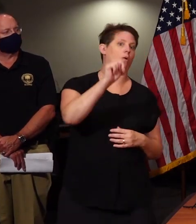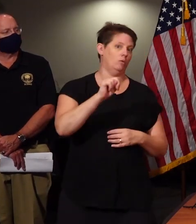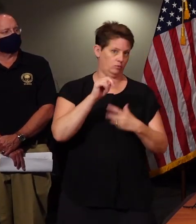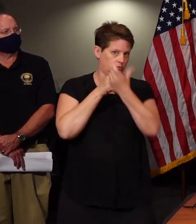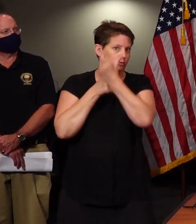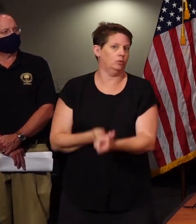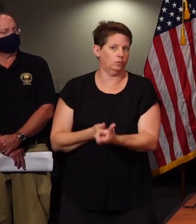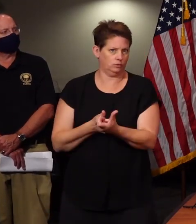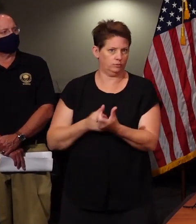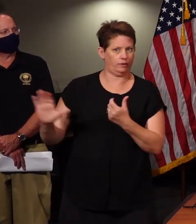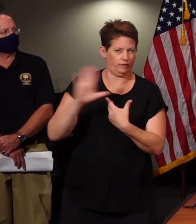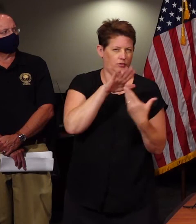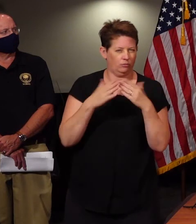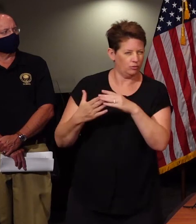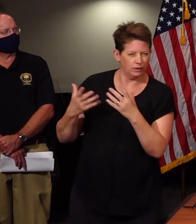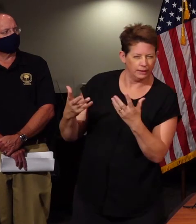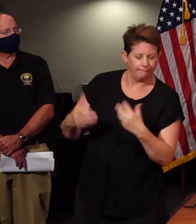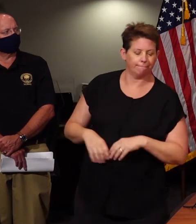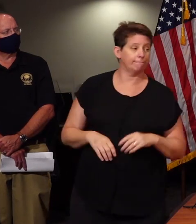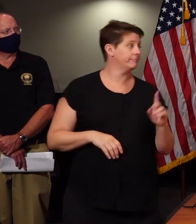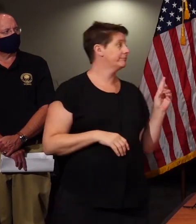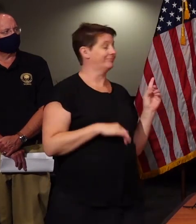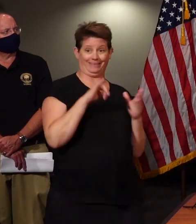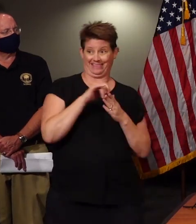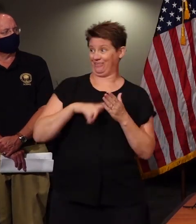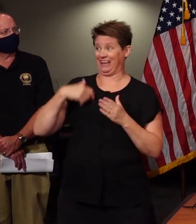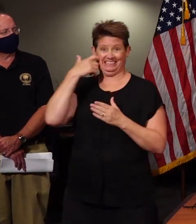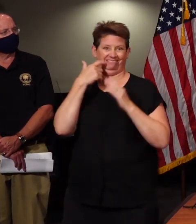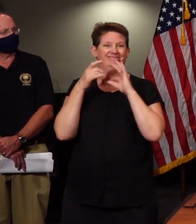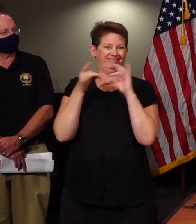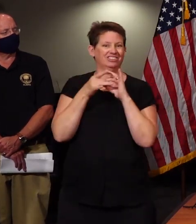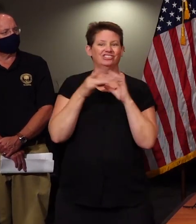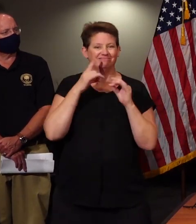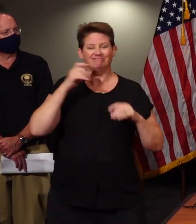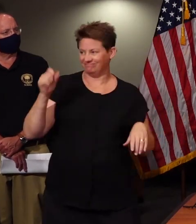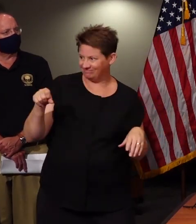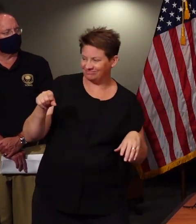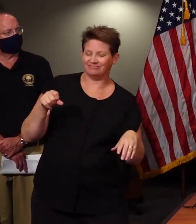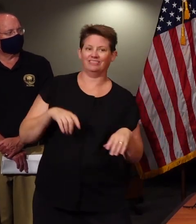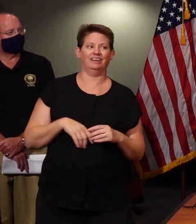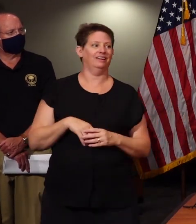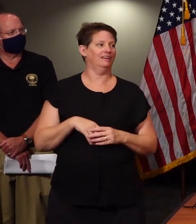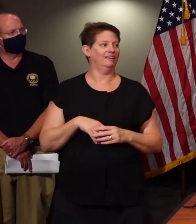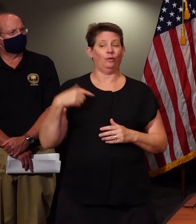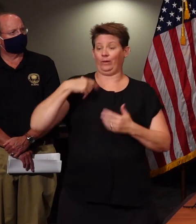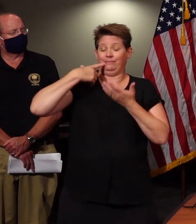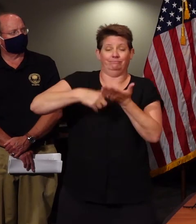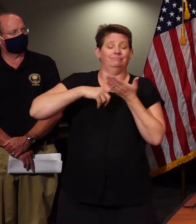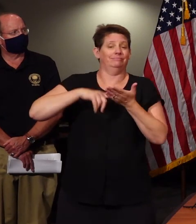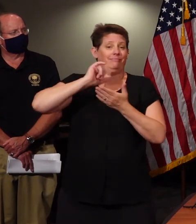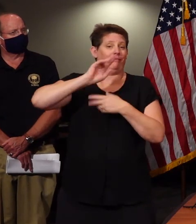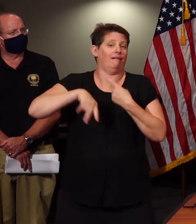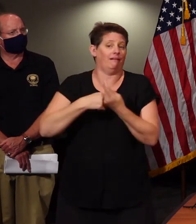in accordance with what their community needs? That's what we were just talking about. We've gone over these kind of details